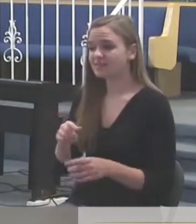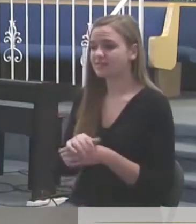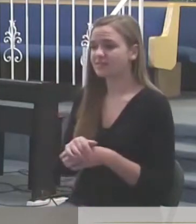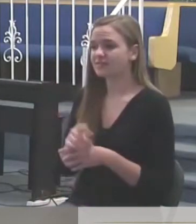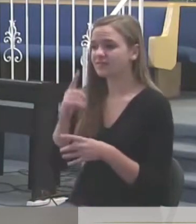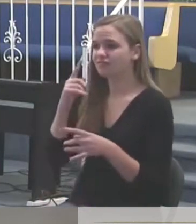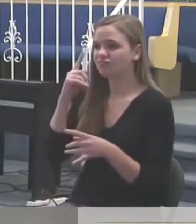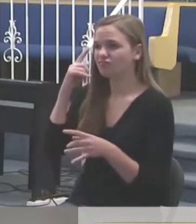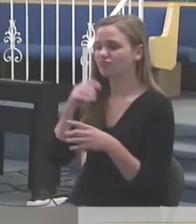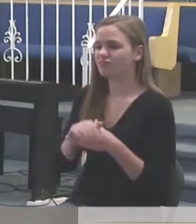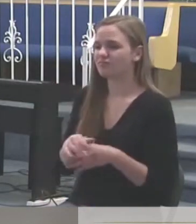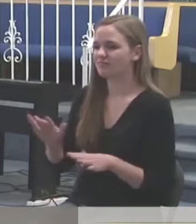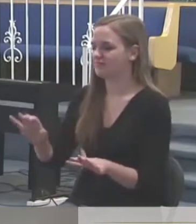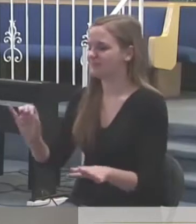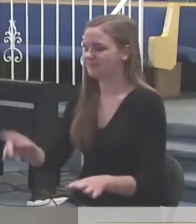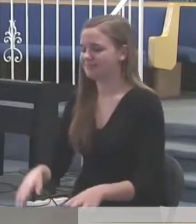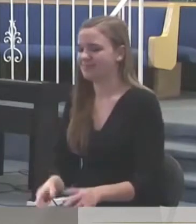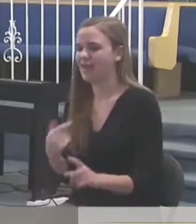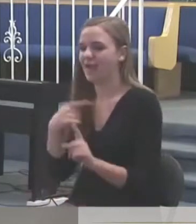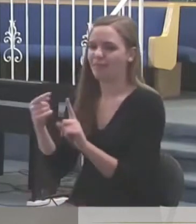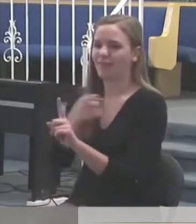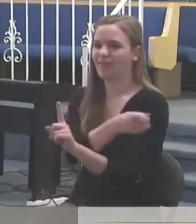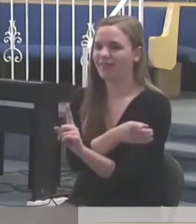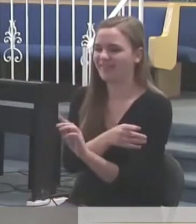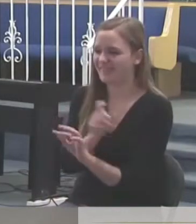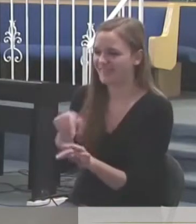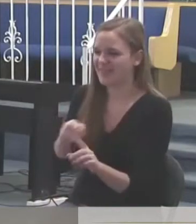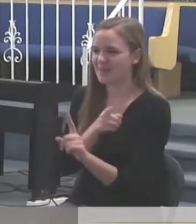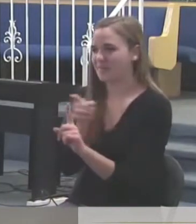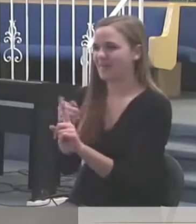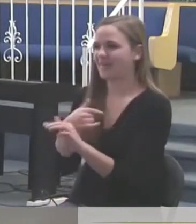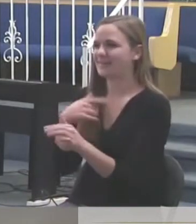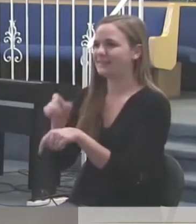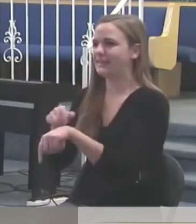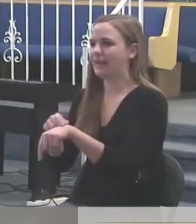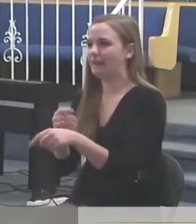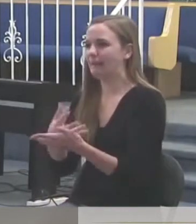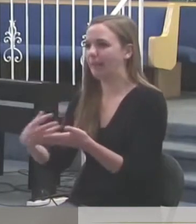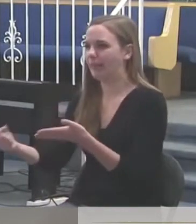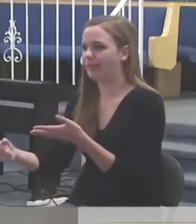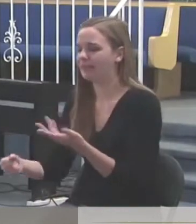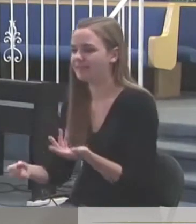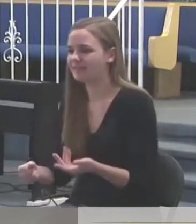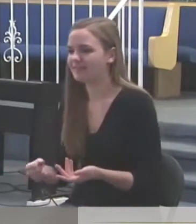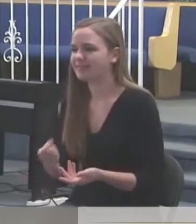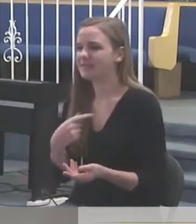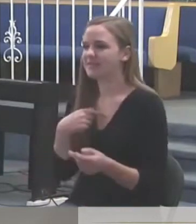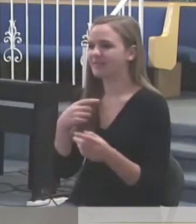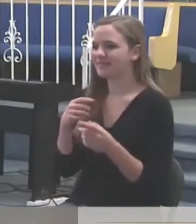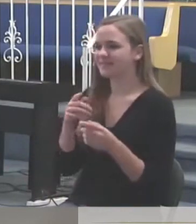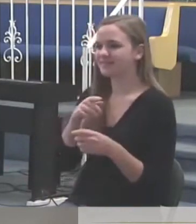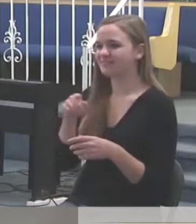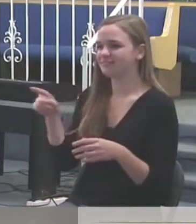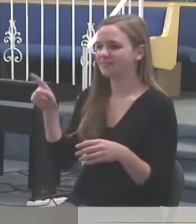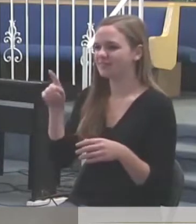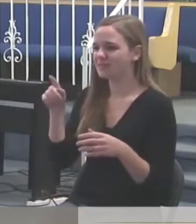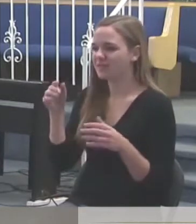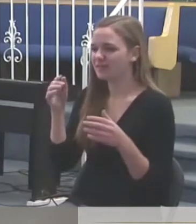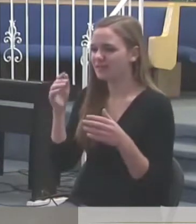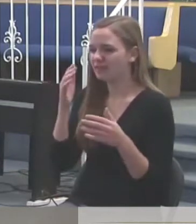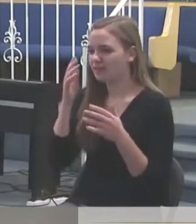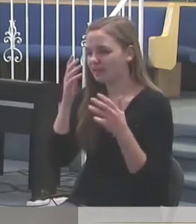yours. All right, I'm getting off the subject, and I can see that I'm losing folks now. Eyes are kind of glazing over.